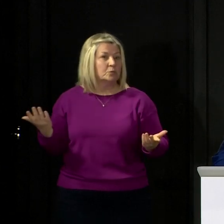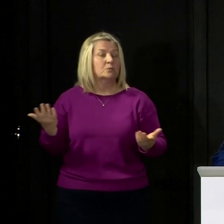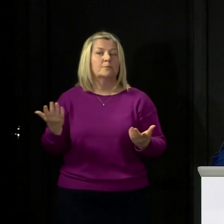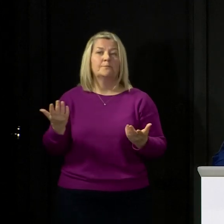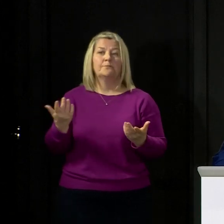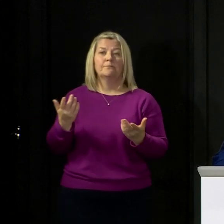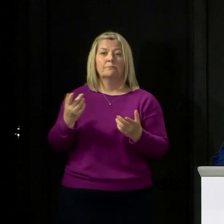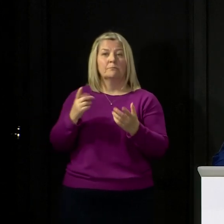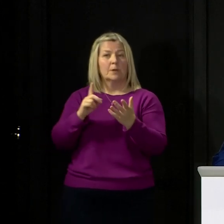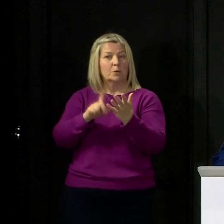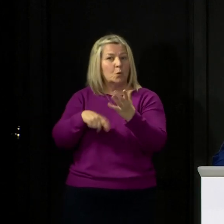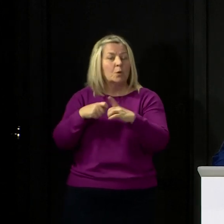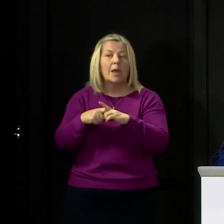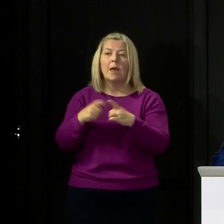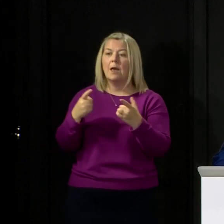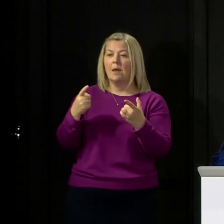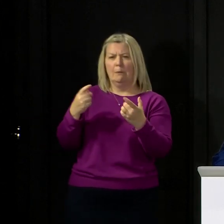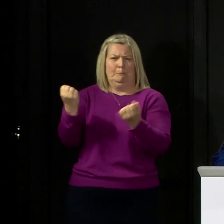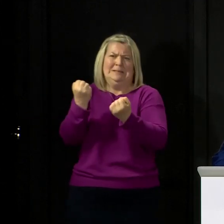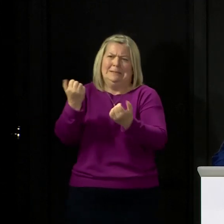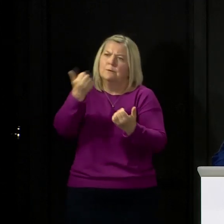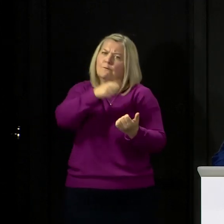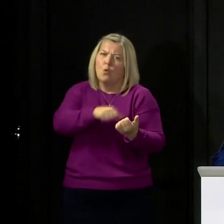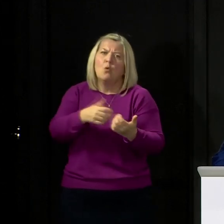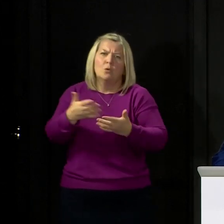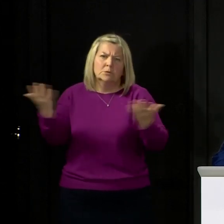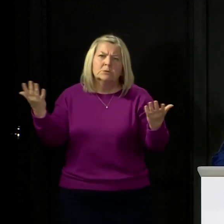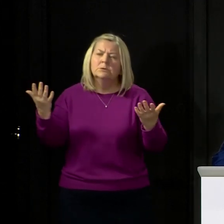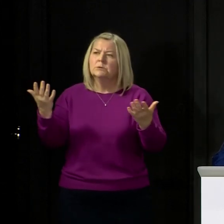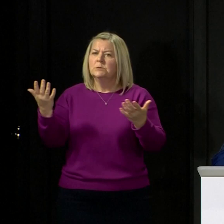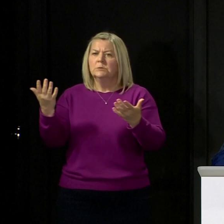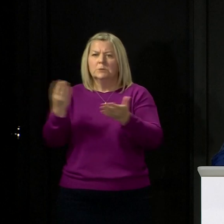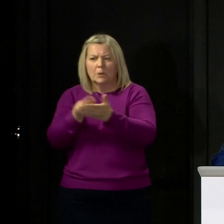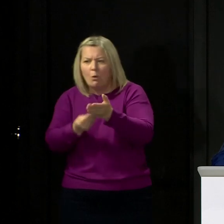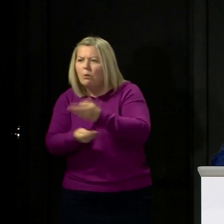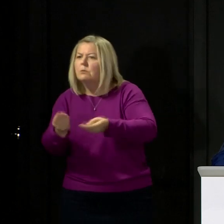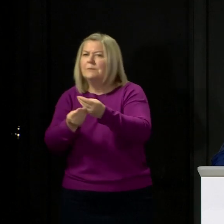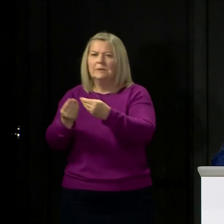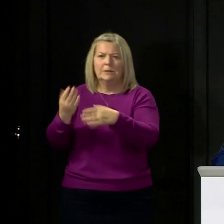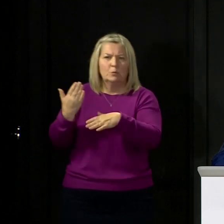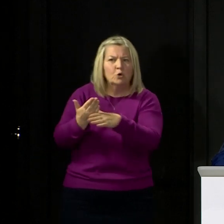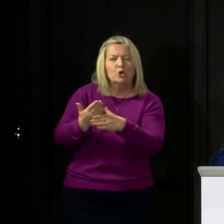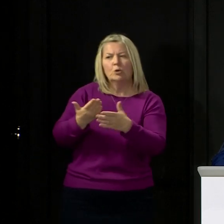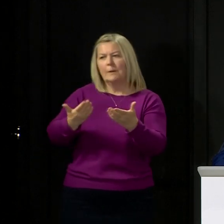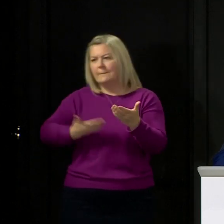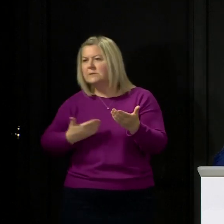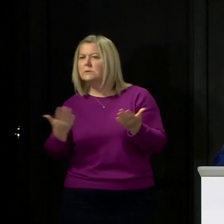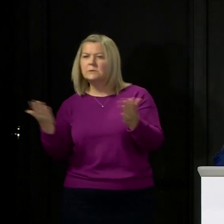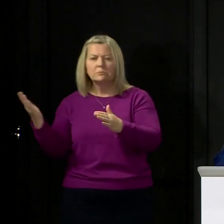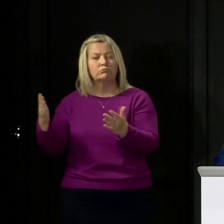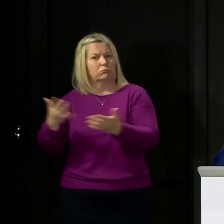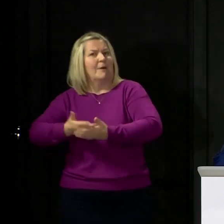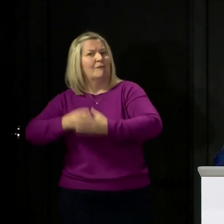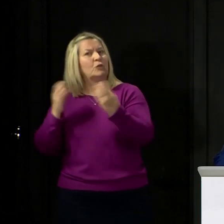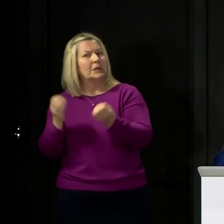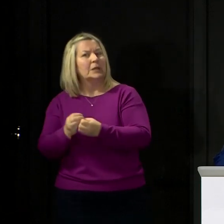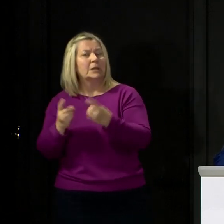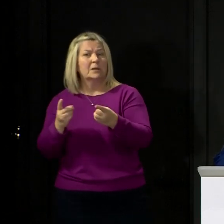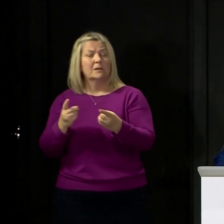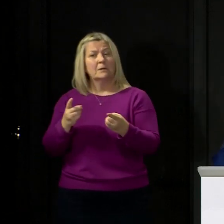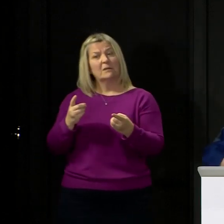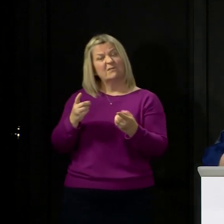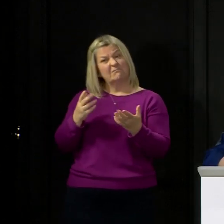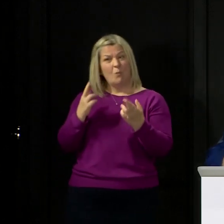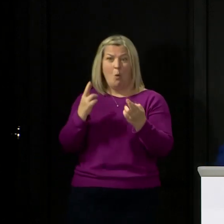Scottish, UK, are extremely busy with dealing with all of this right now. What I would say is we want the financial arrangements to be in place for as long